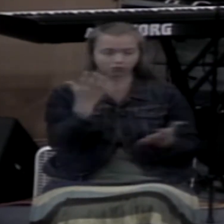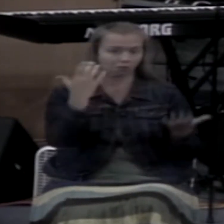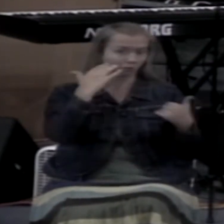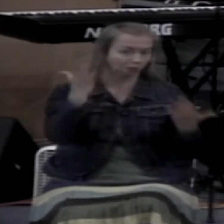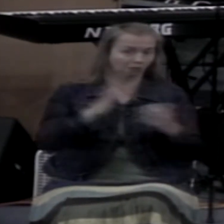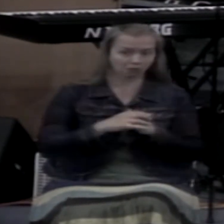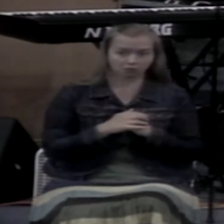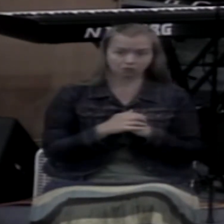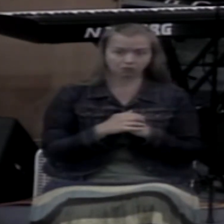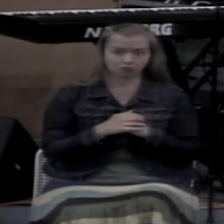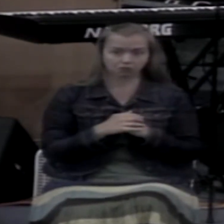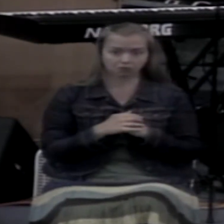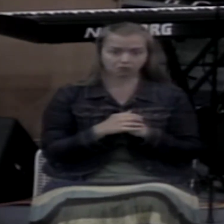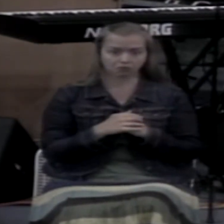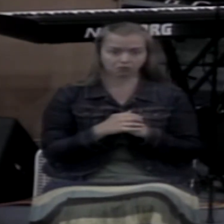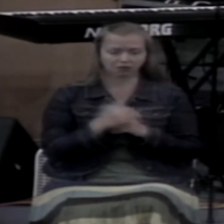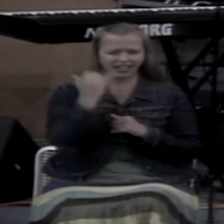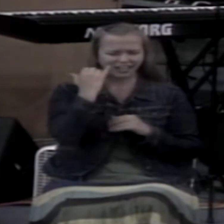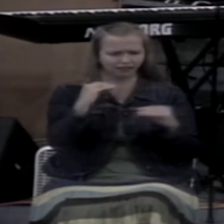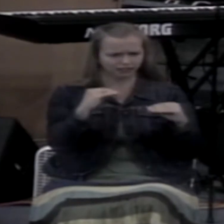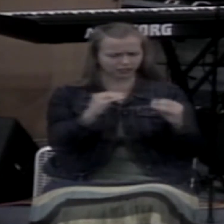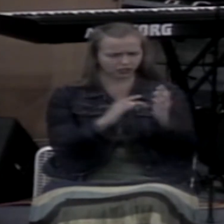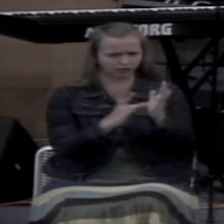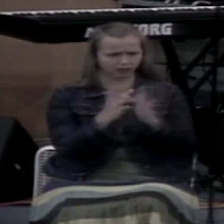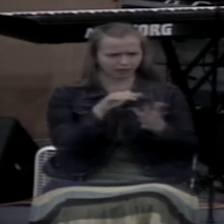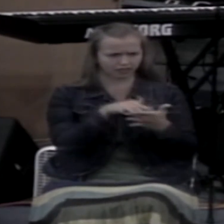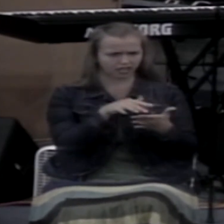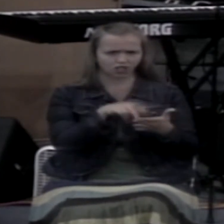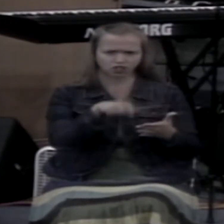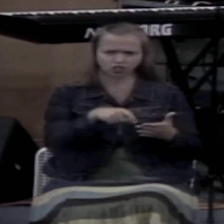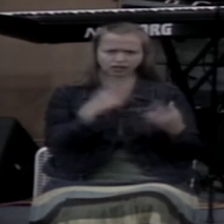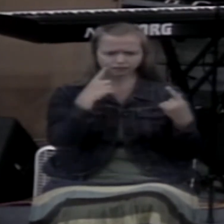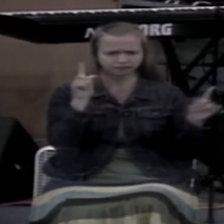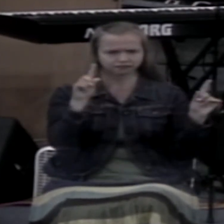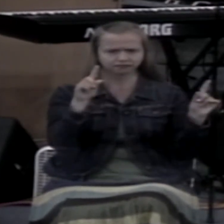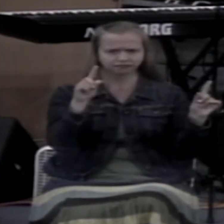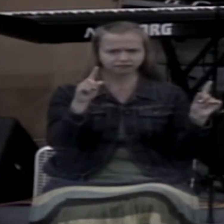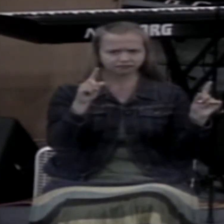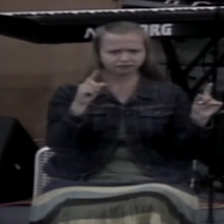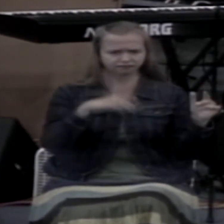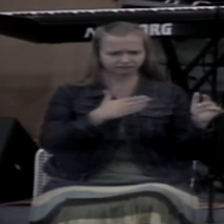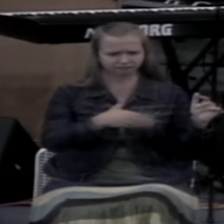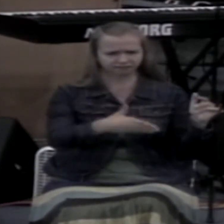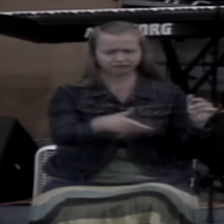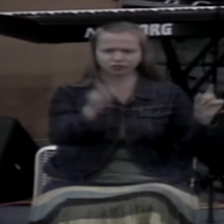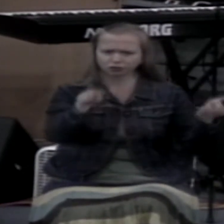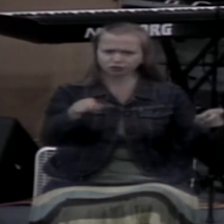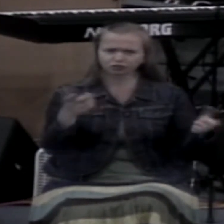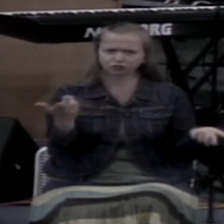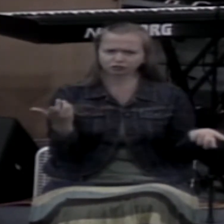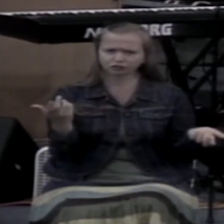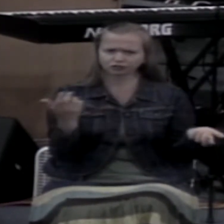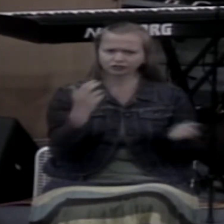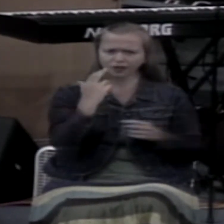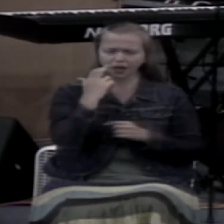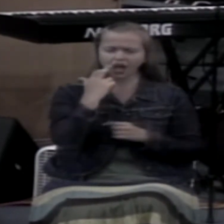If you're not productive, because, you know, yesterday I talked about